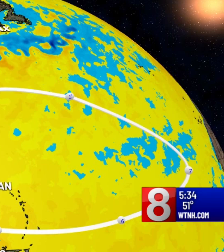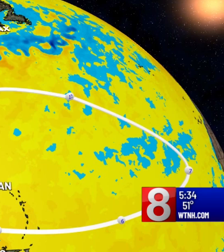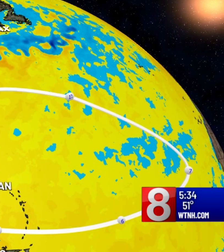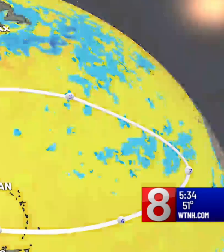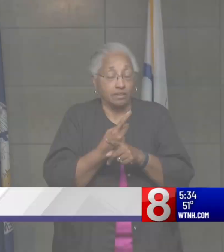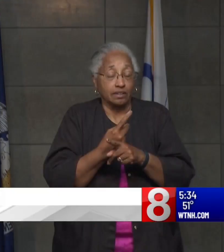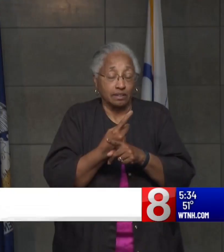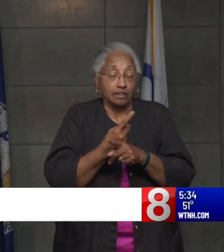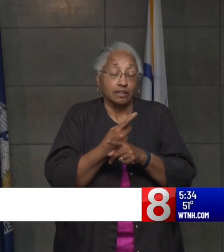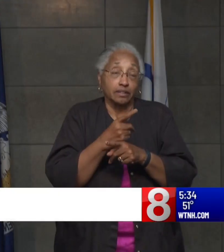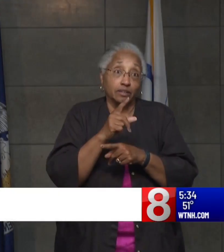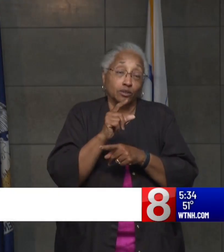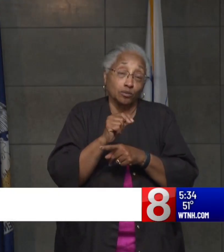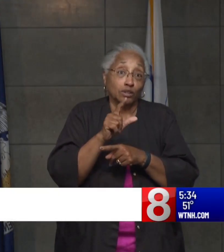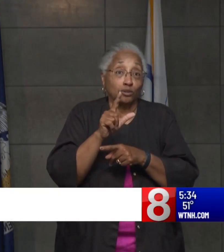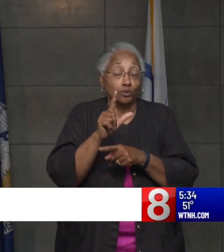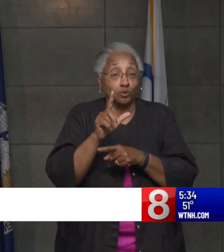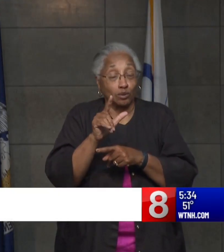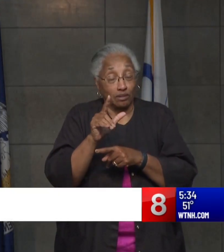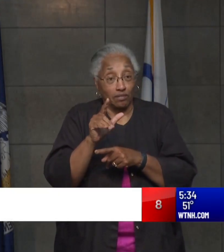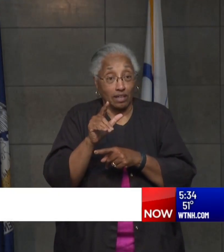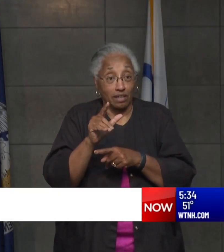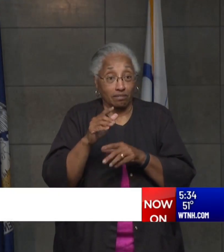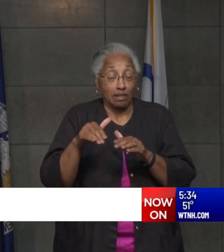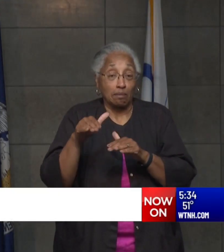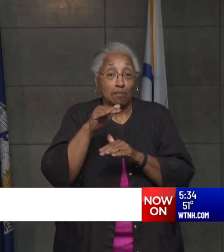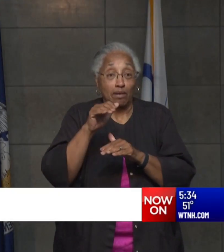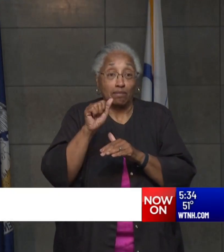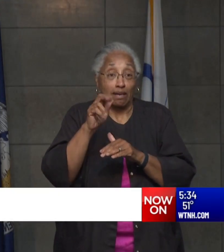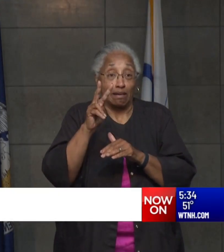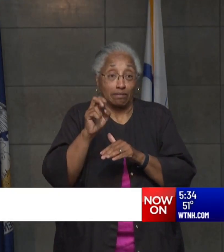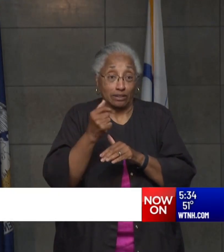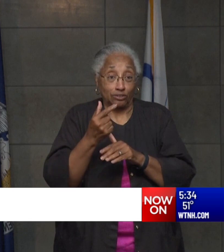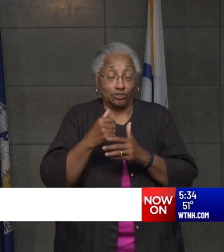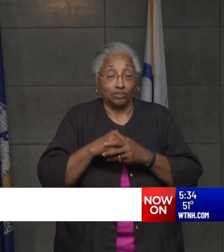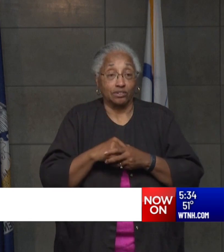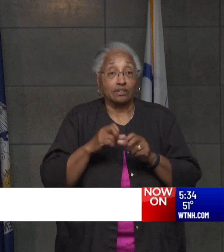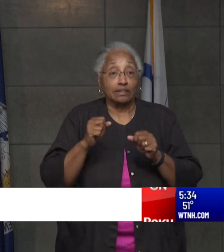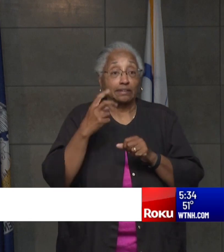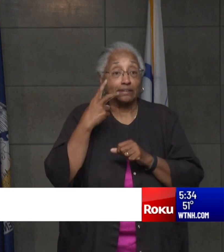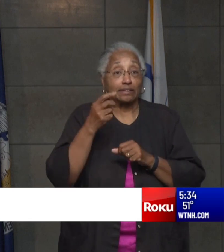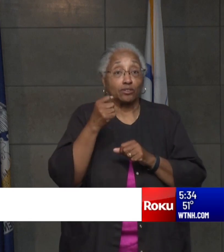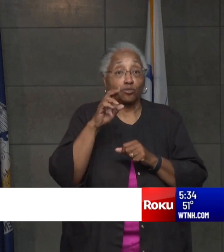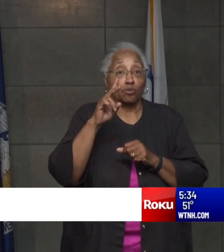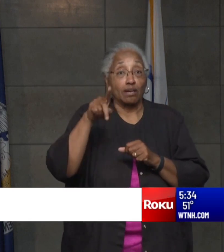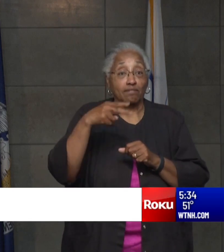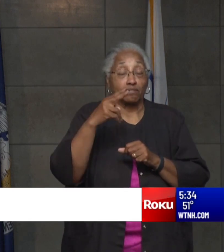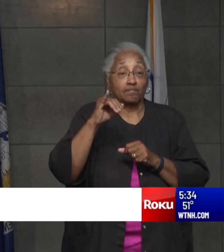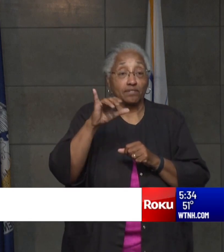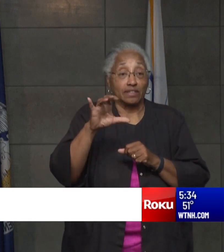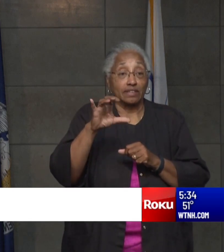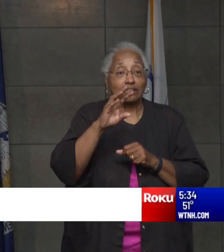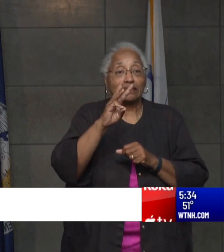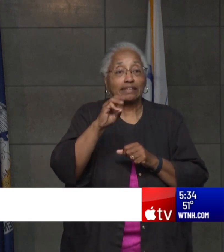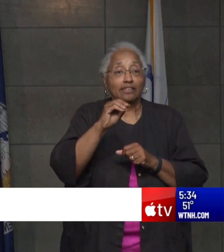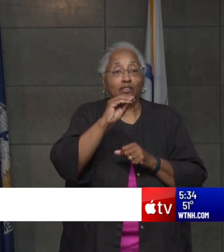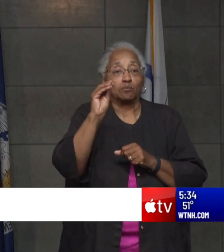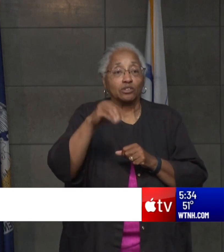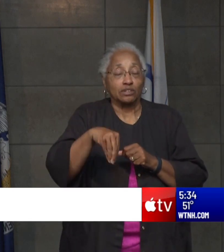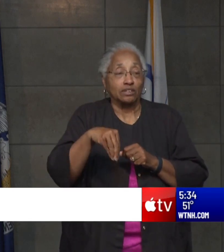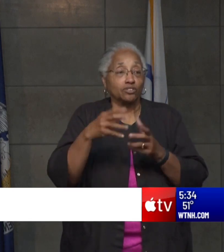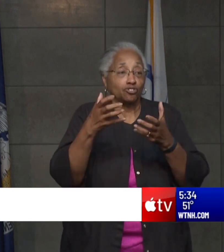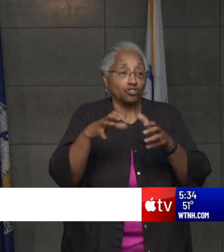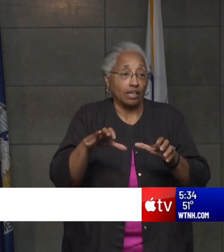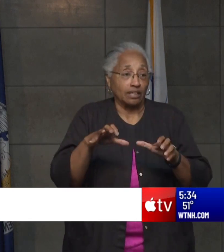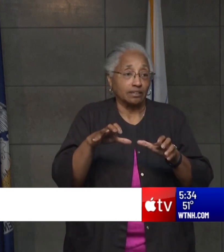seasons. 2025 above average. And you can see the graphic up there. Specifically, there's a 60% chance of above normal